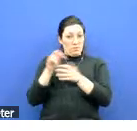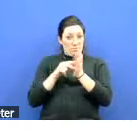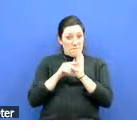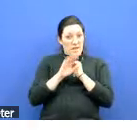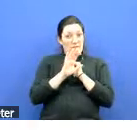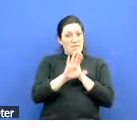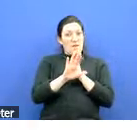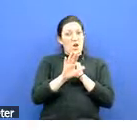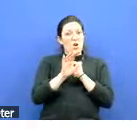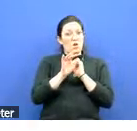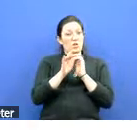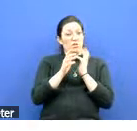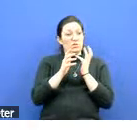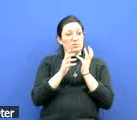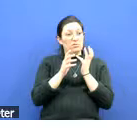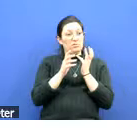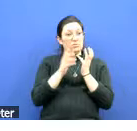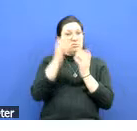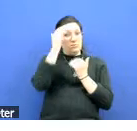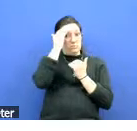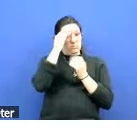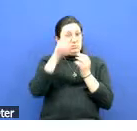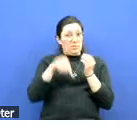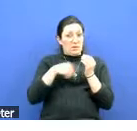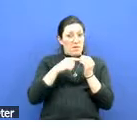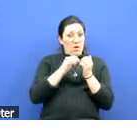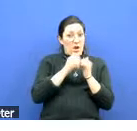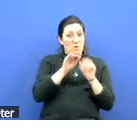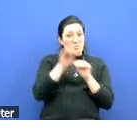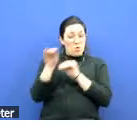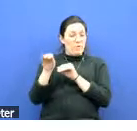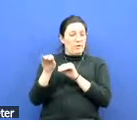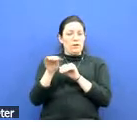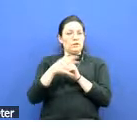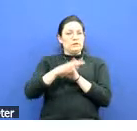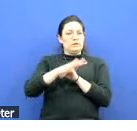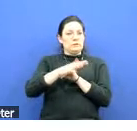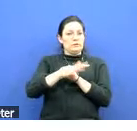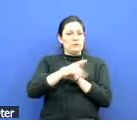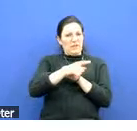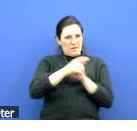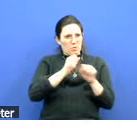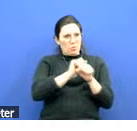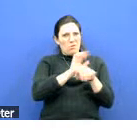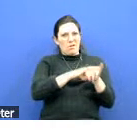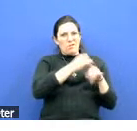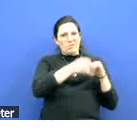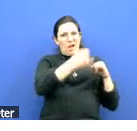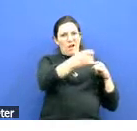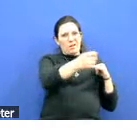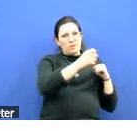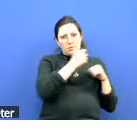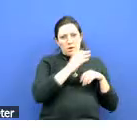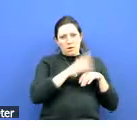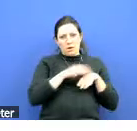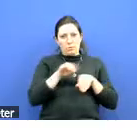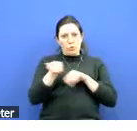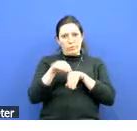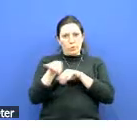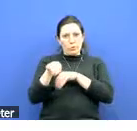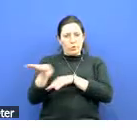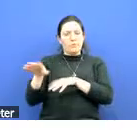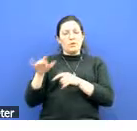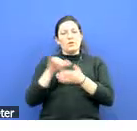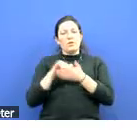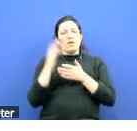private contractor that the landowner knows and trusts, that they can Right. work together well in advance. And that's why we're out, a year and a half, 2